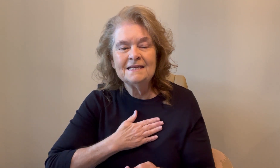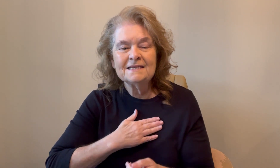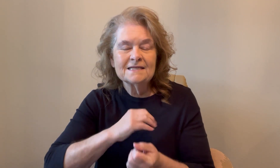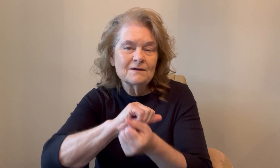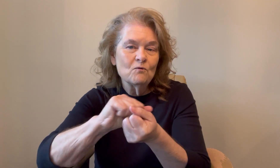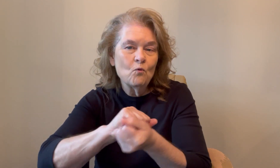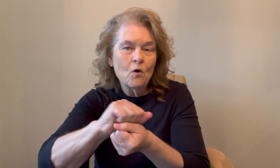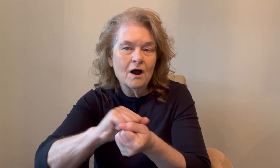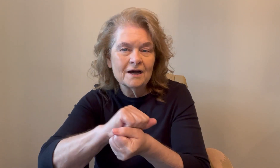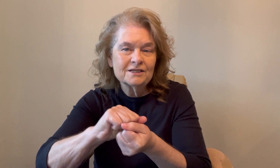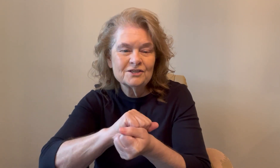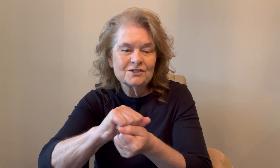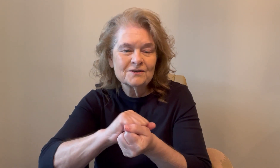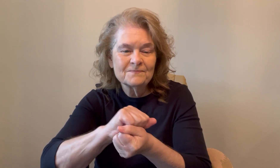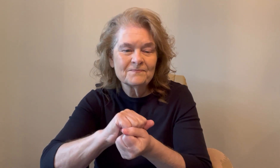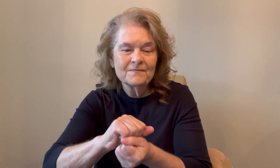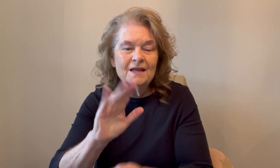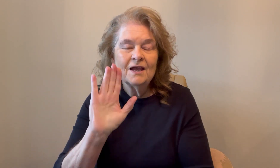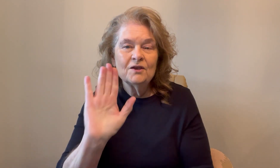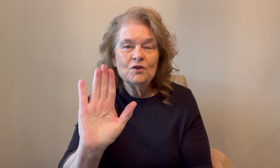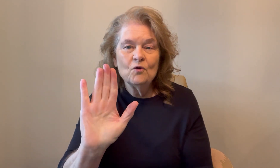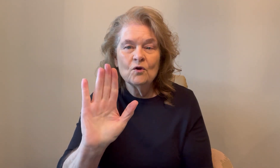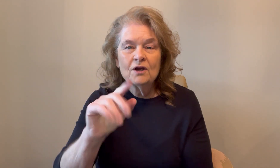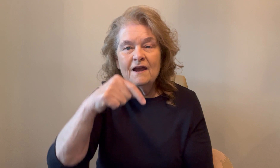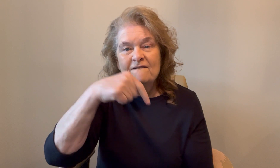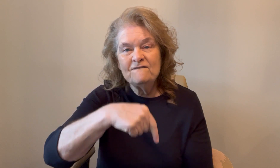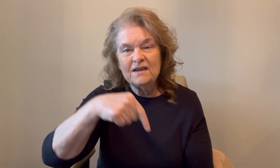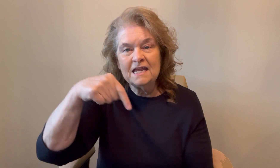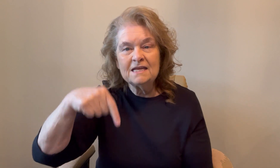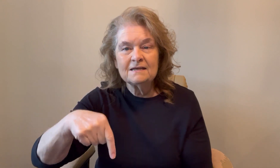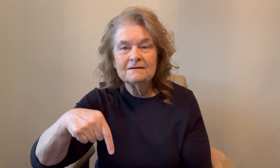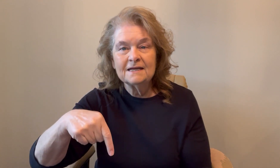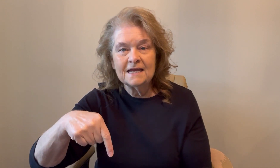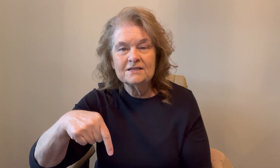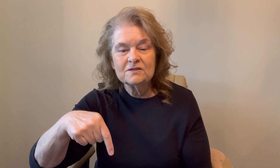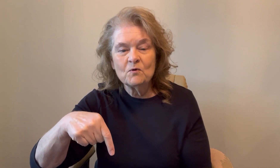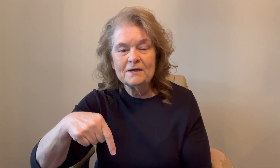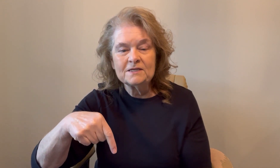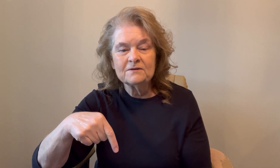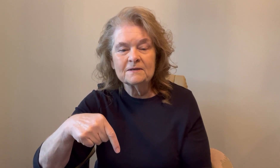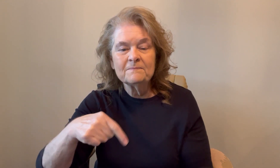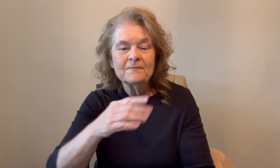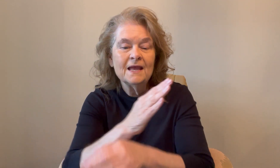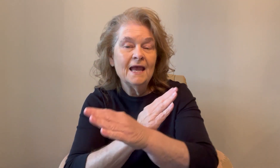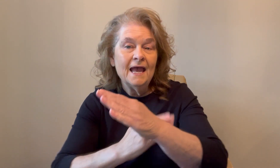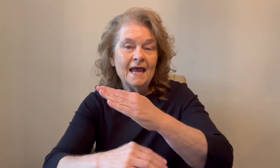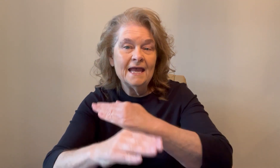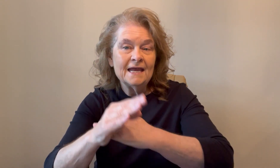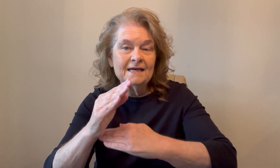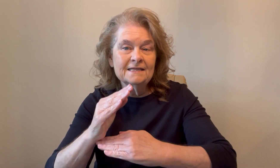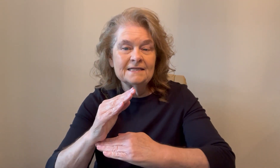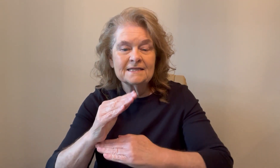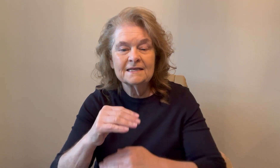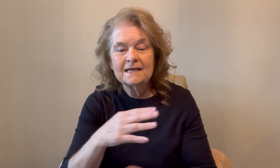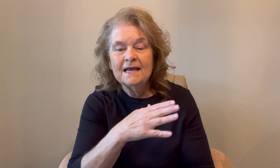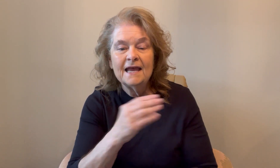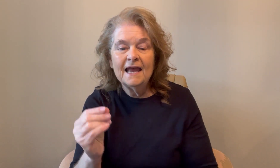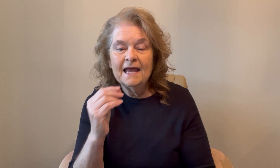Please wash your feet, again, just point to them, hands